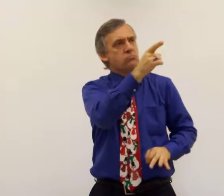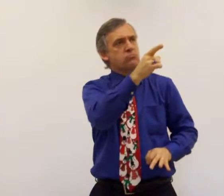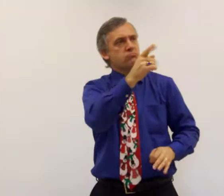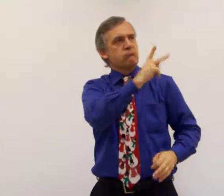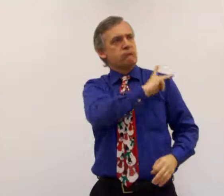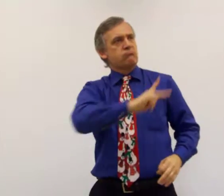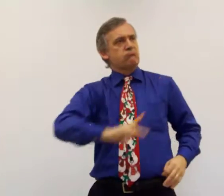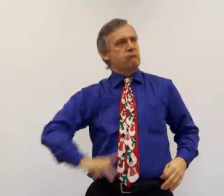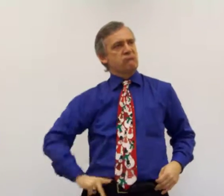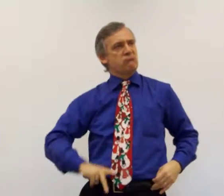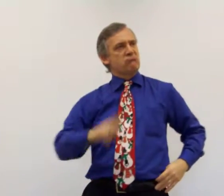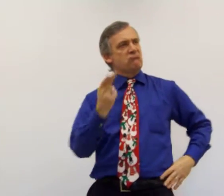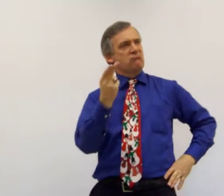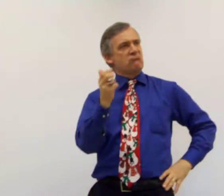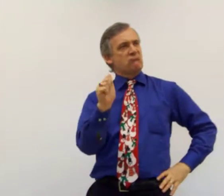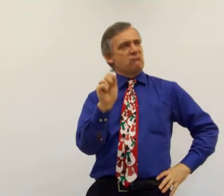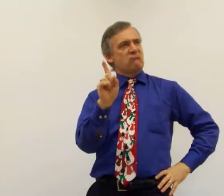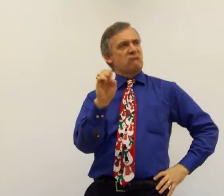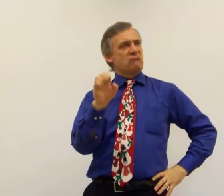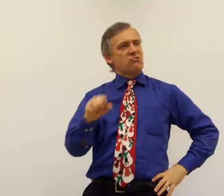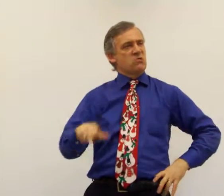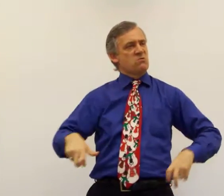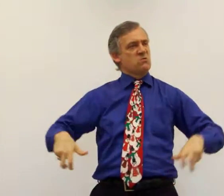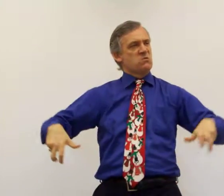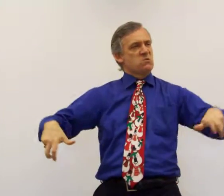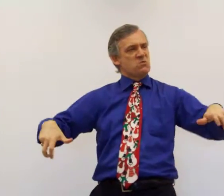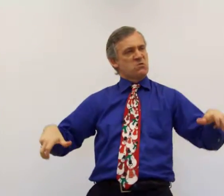pale, unhappy queen.